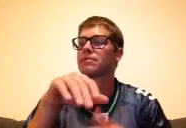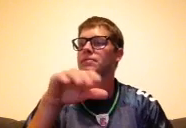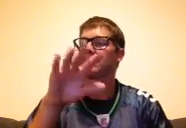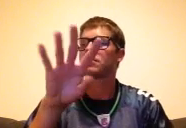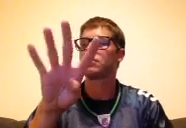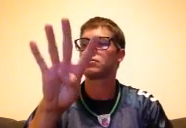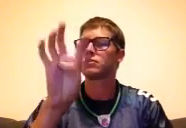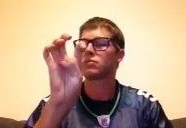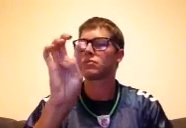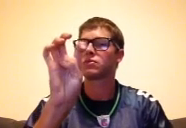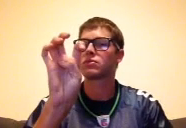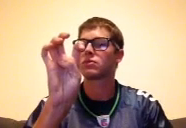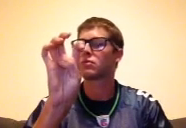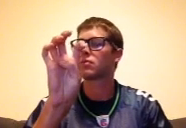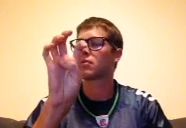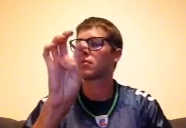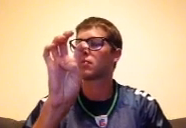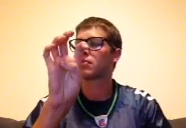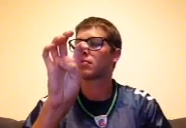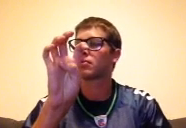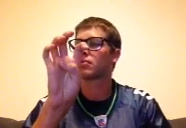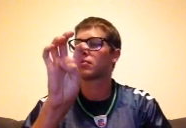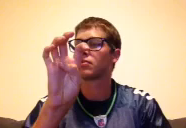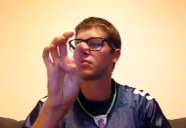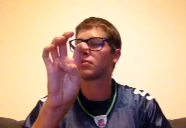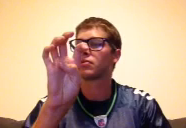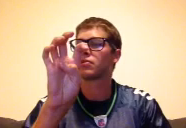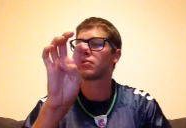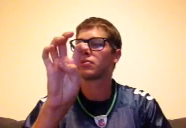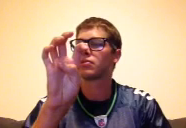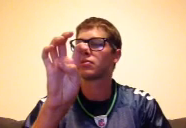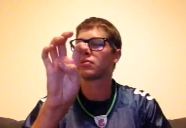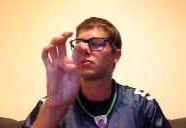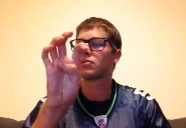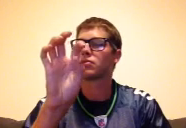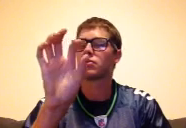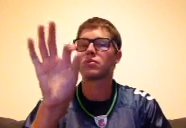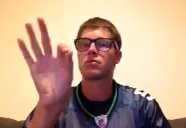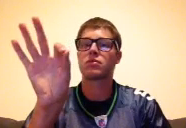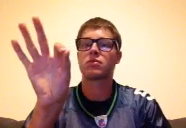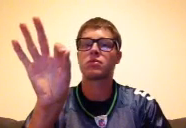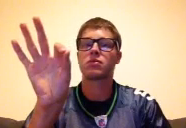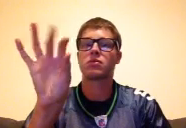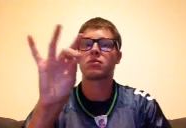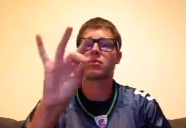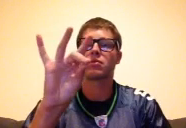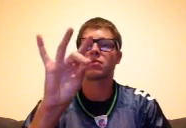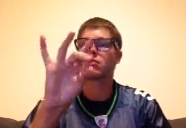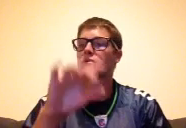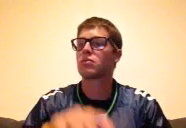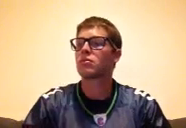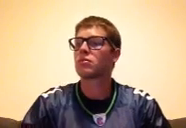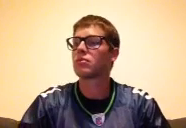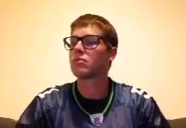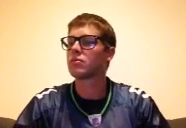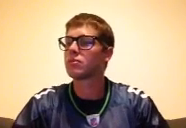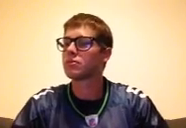of the ad where it's like the guy is an emergency doctor and he comes out to give him surgery. Are you a doctor? He says, no, but I stayed at the Holiday Inn next year. Kind of